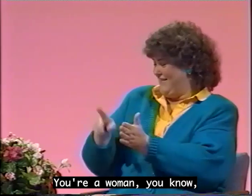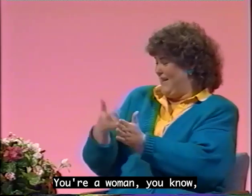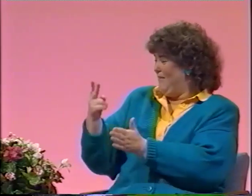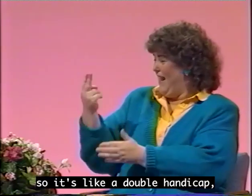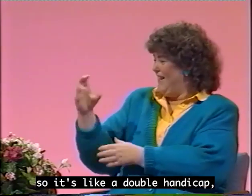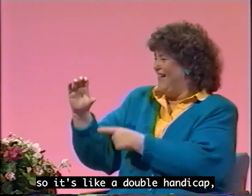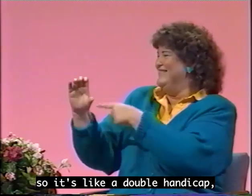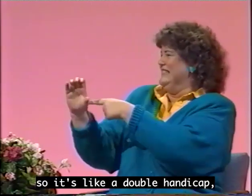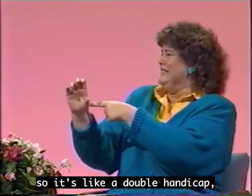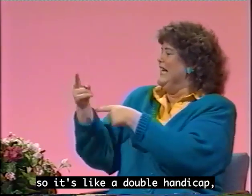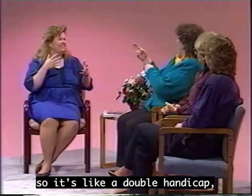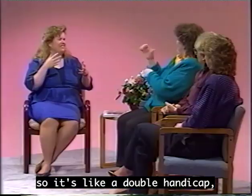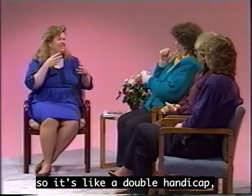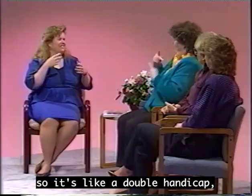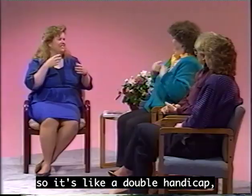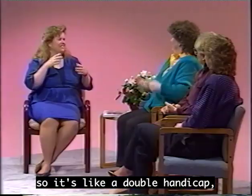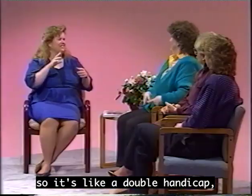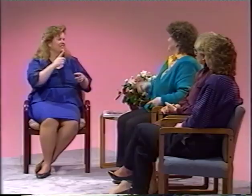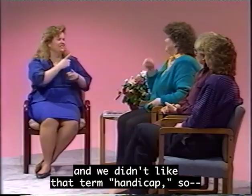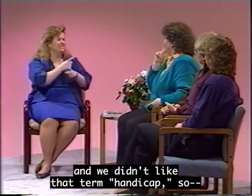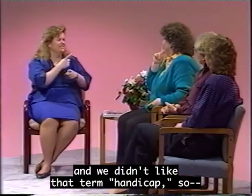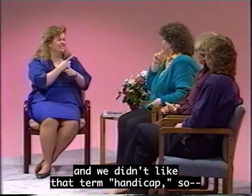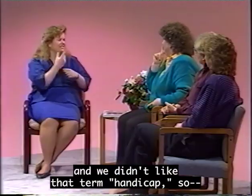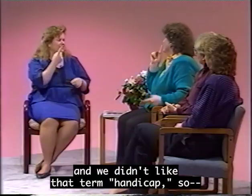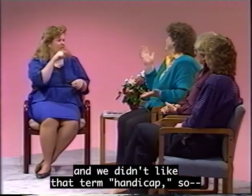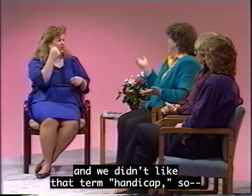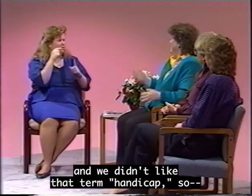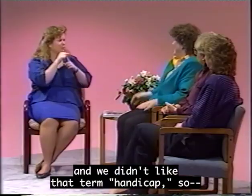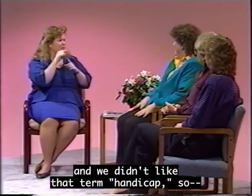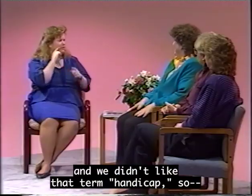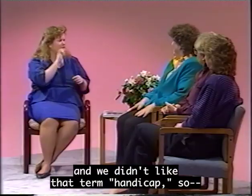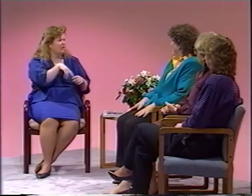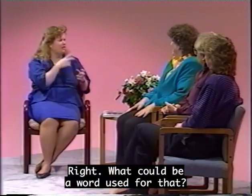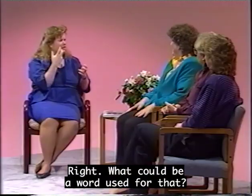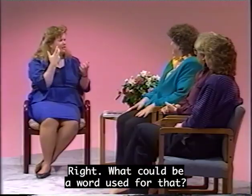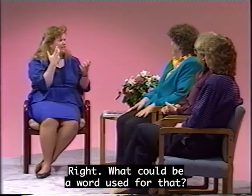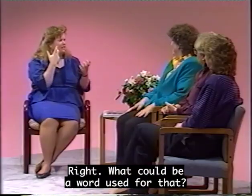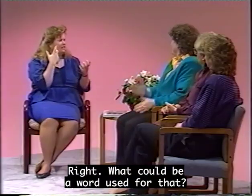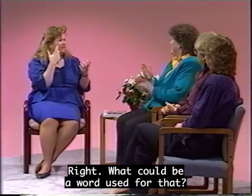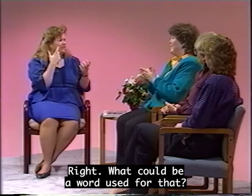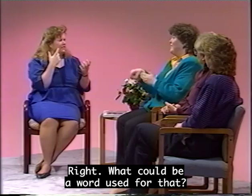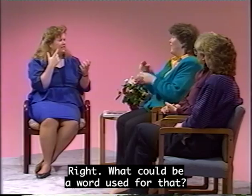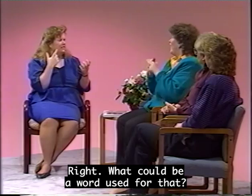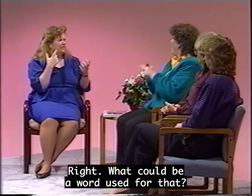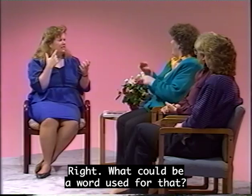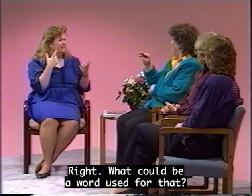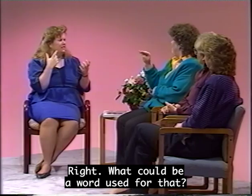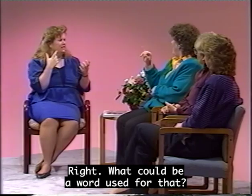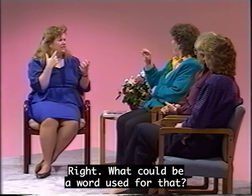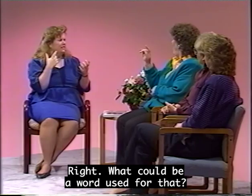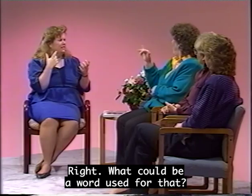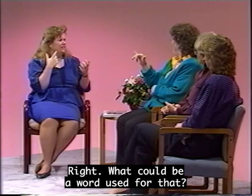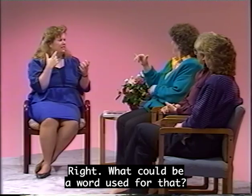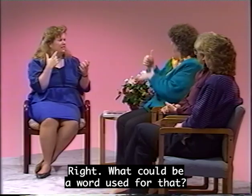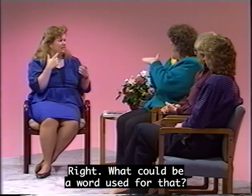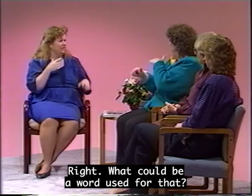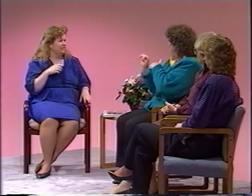So it's like a double handicap, and we didn't like that term handicap, so... Right. What could be a word used for that?